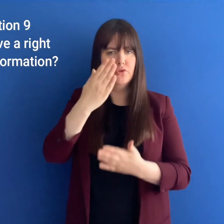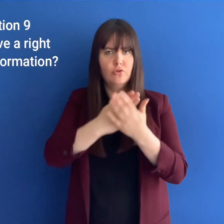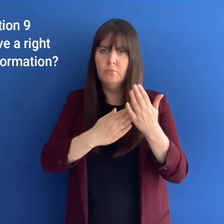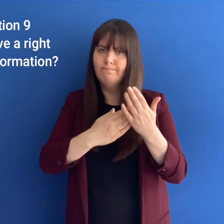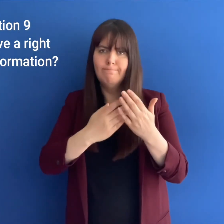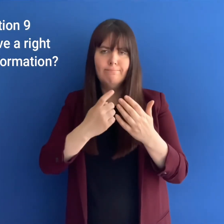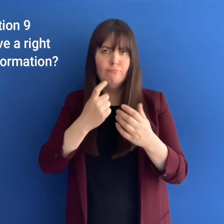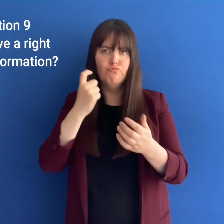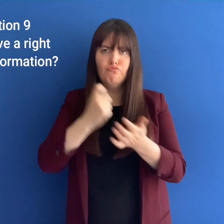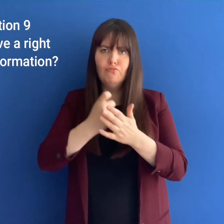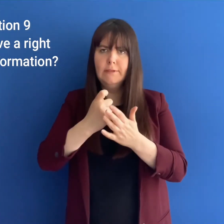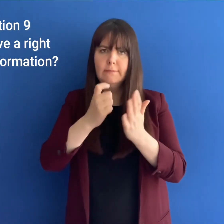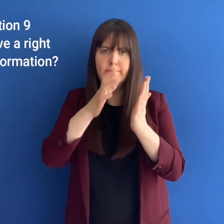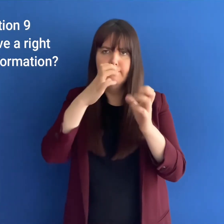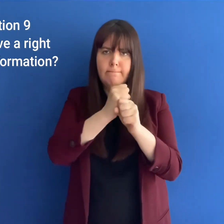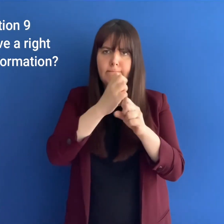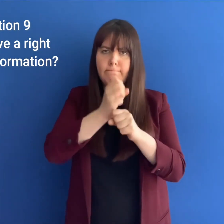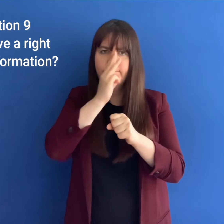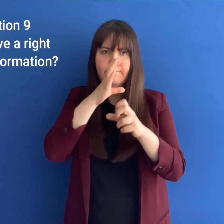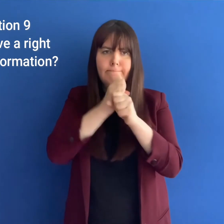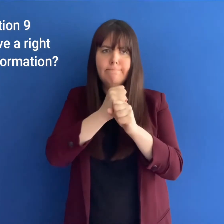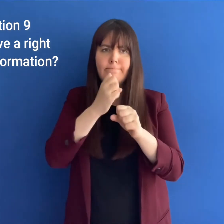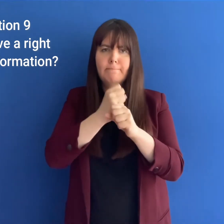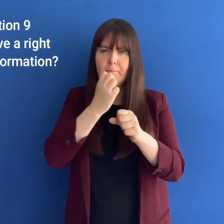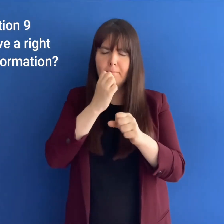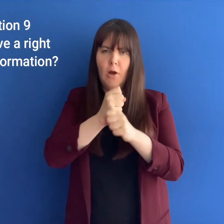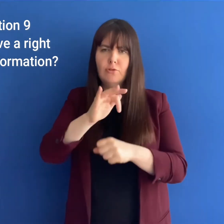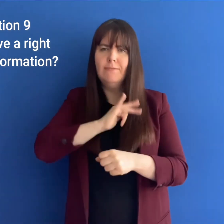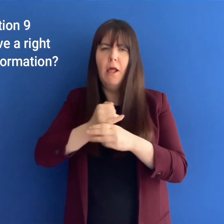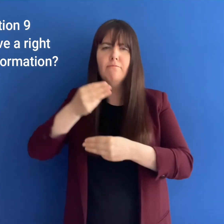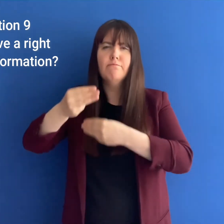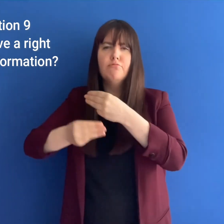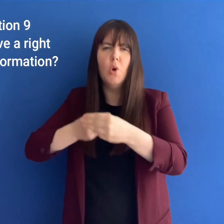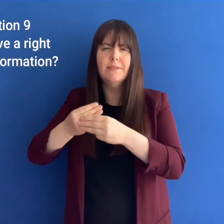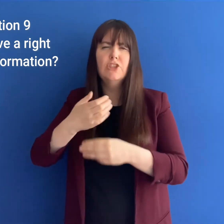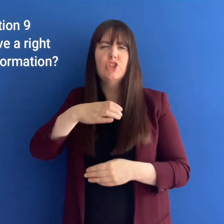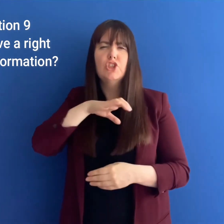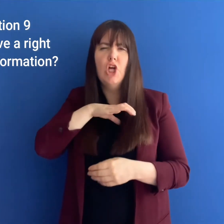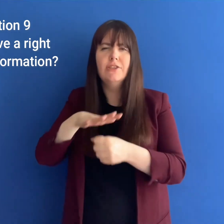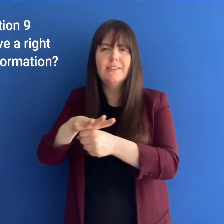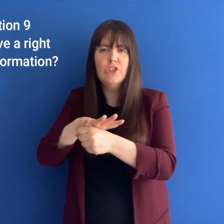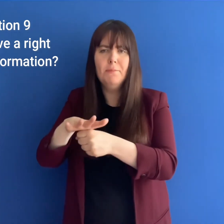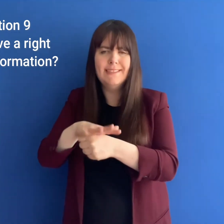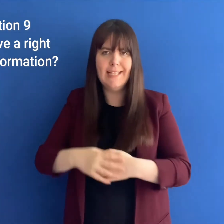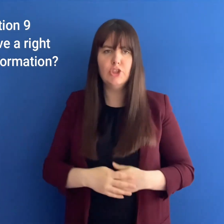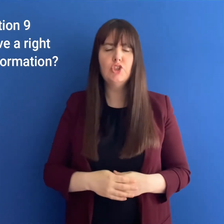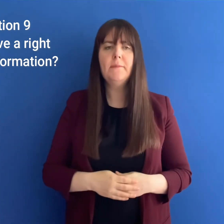And you have a right to ask to restrict the way information about you is processed in certain